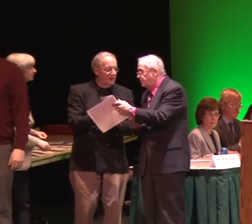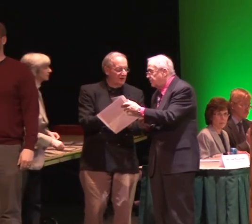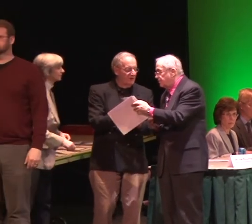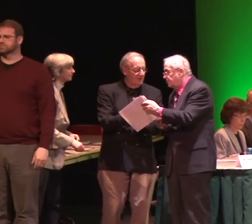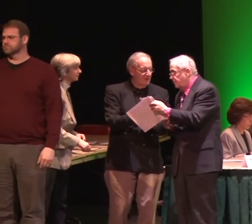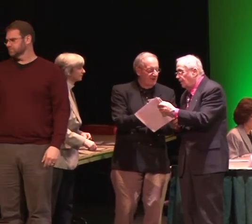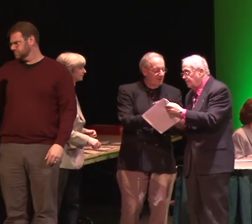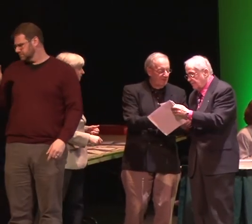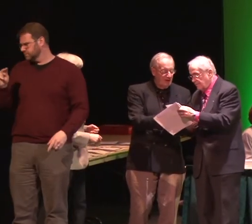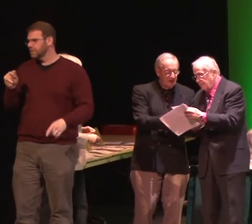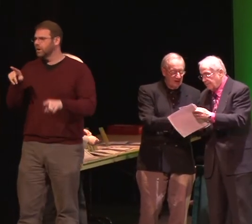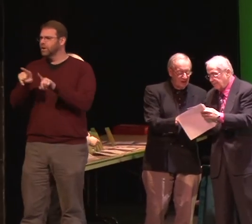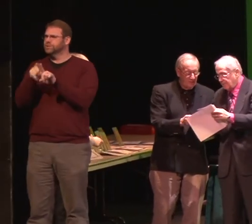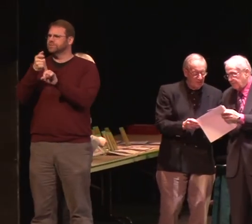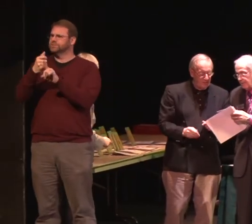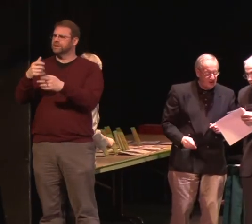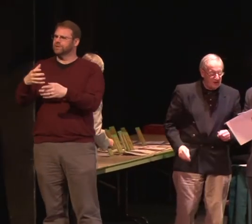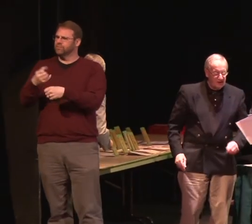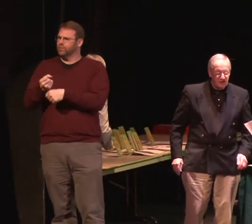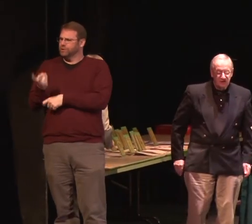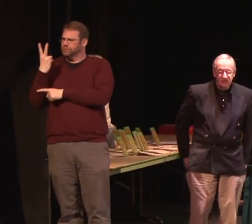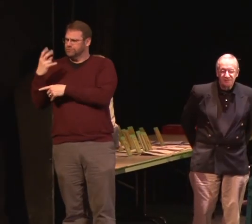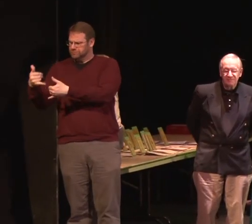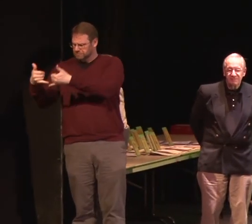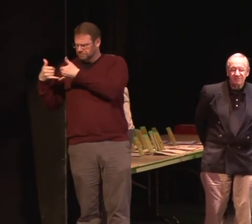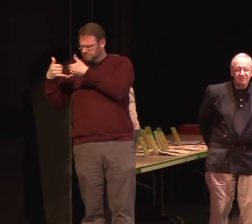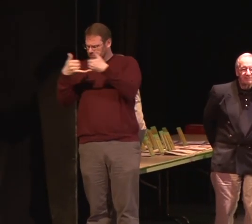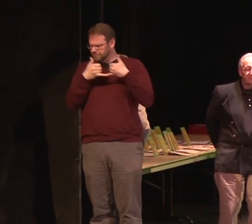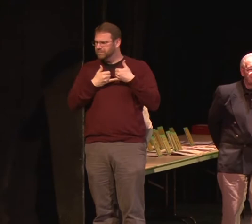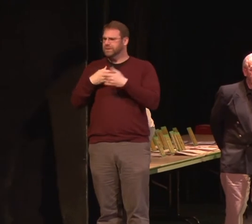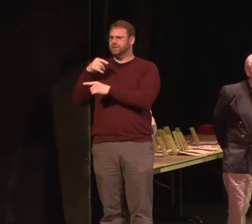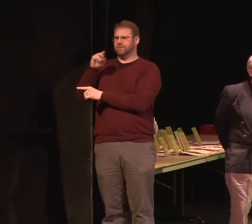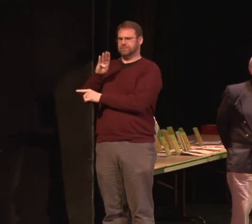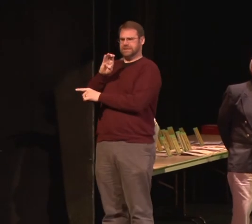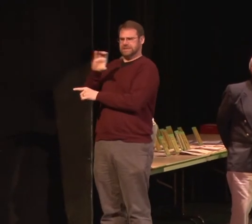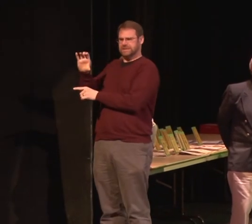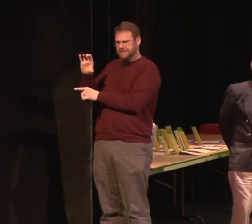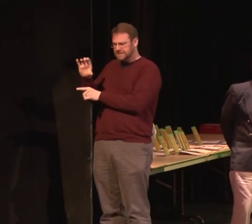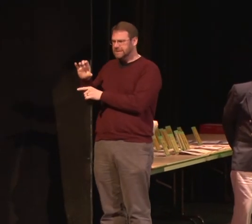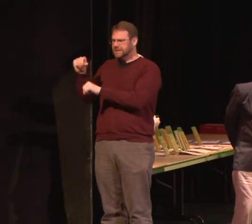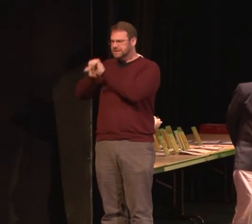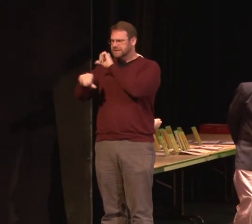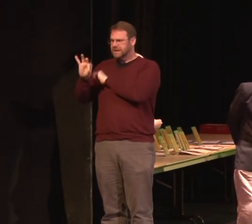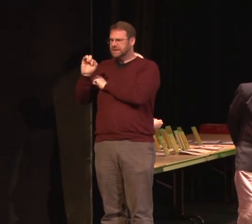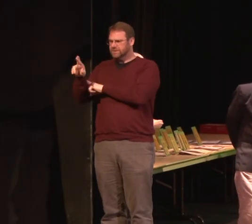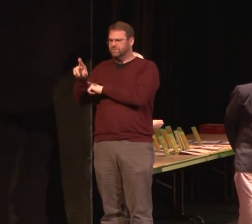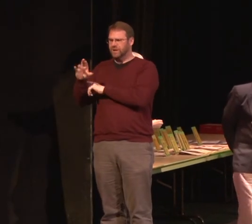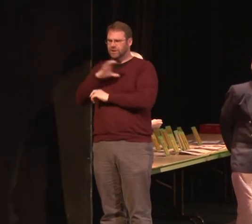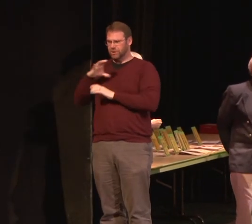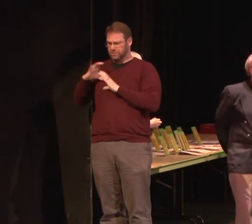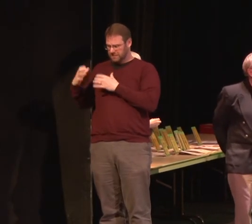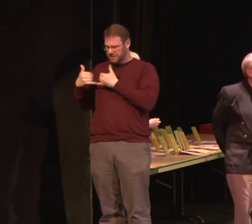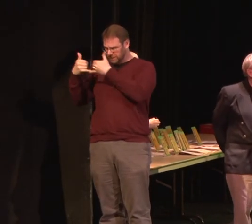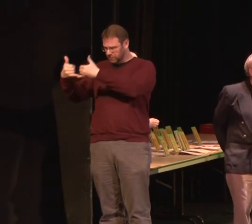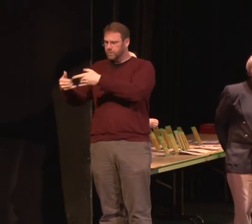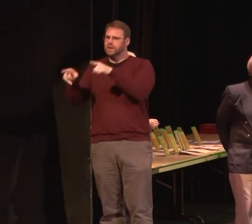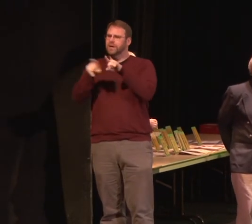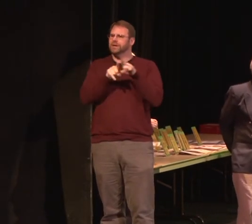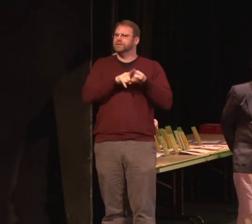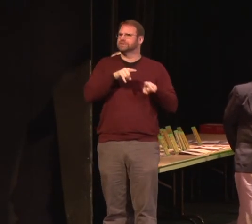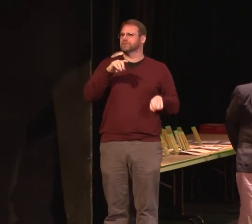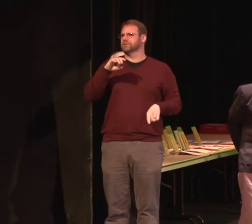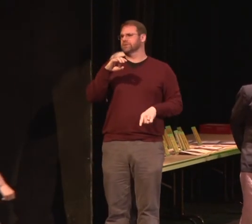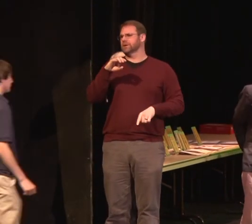Also the winner of two special awards, the BCC Rensselaer Region 3 Science Fair Committee Award and the Eileen T. Farley